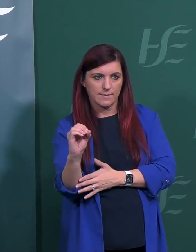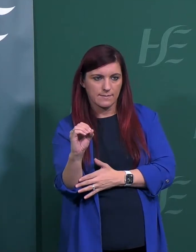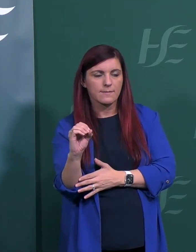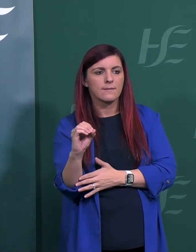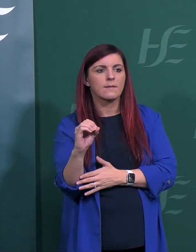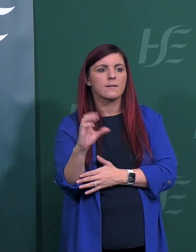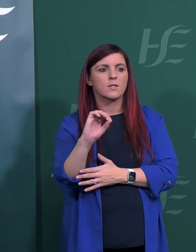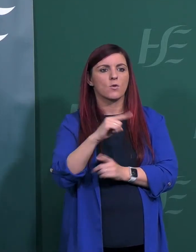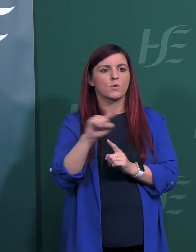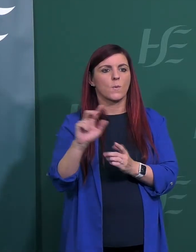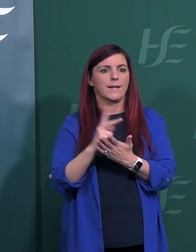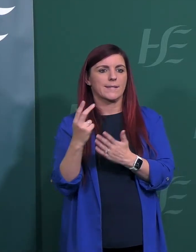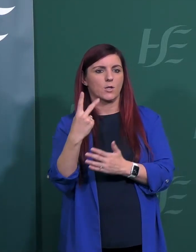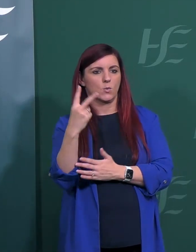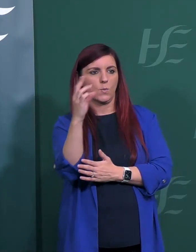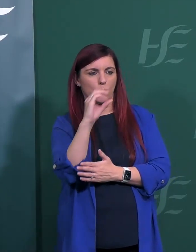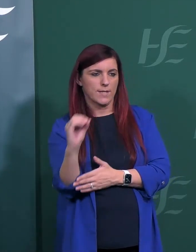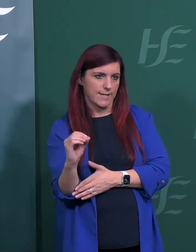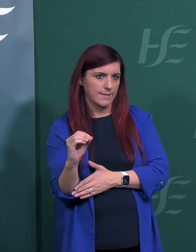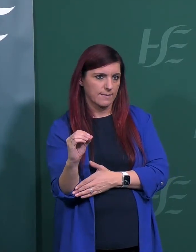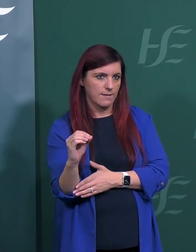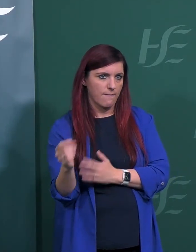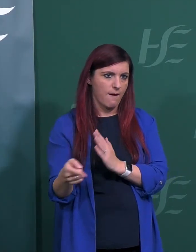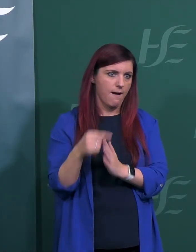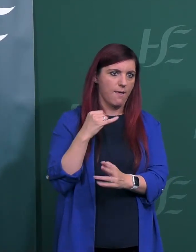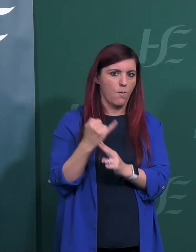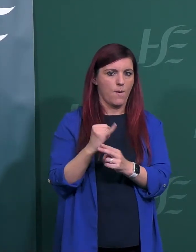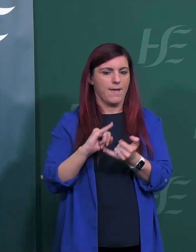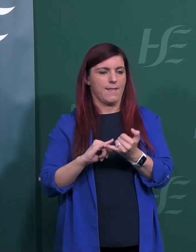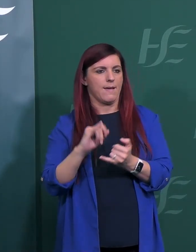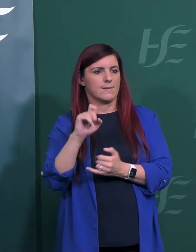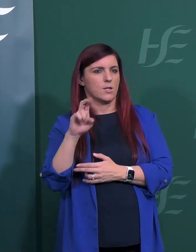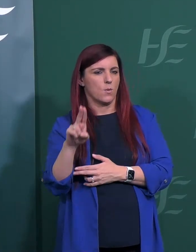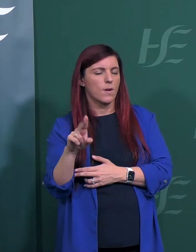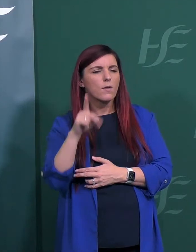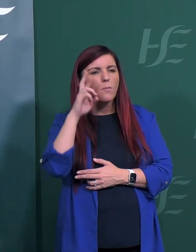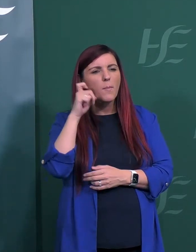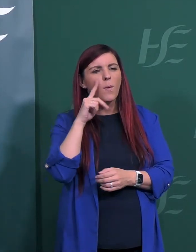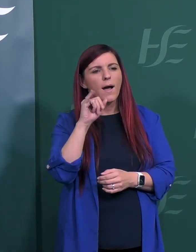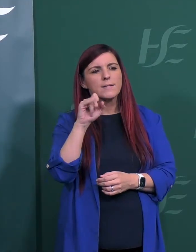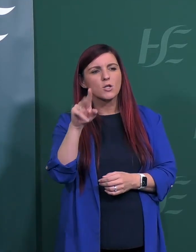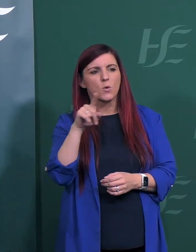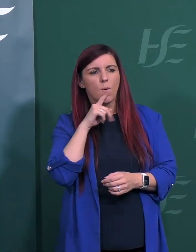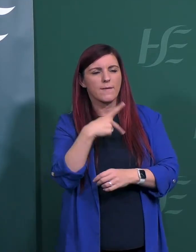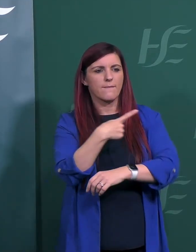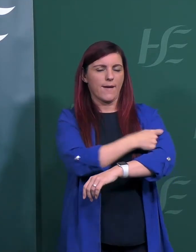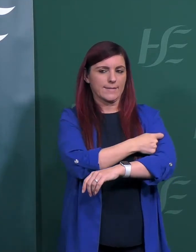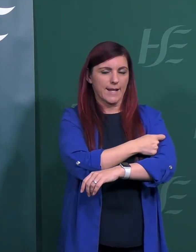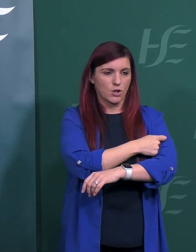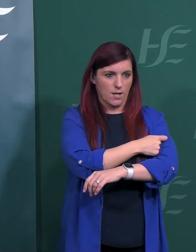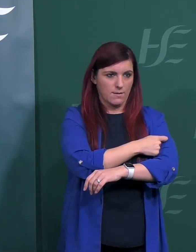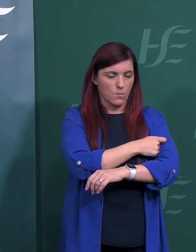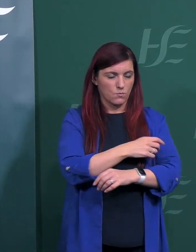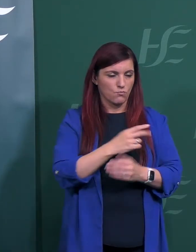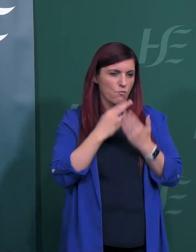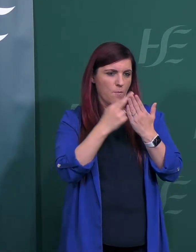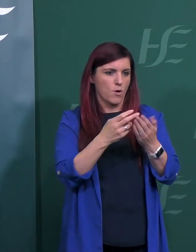0 to 18, 2% of total people in ICU. And in terms of ICU and vaccination, which we report on each